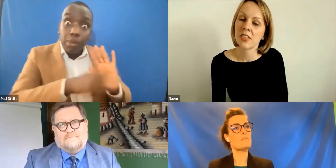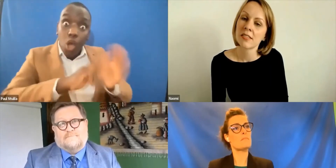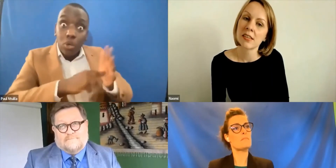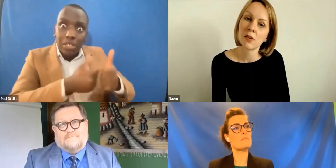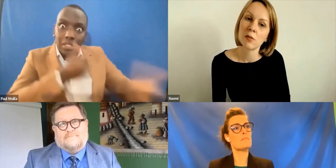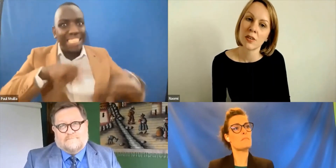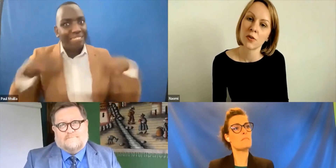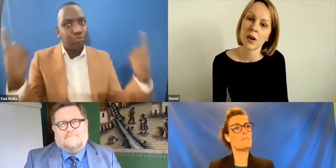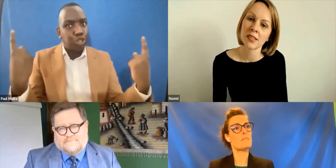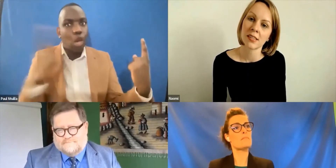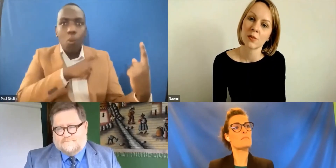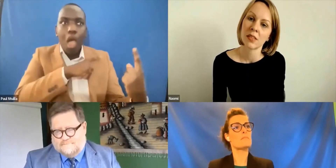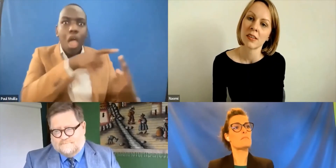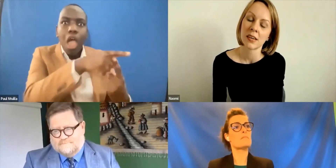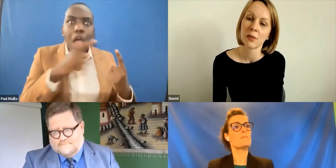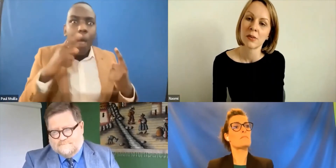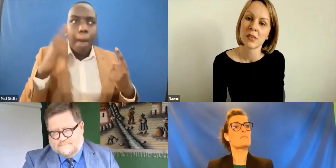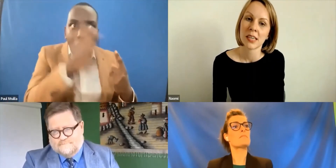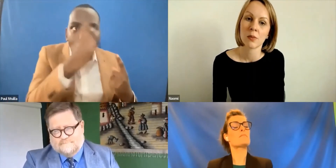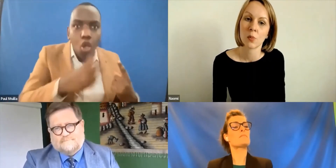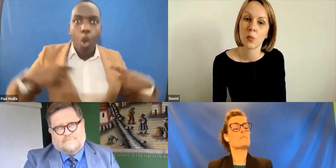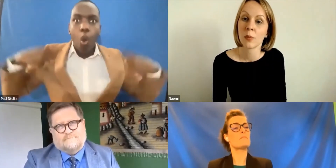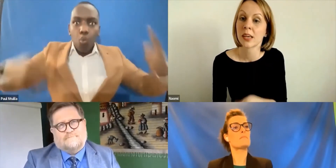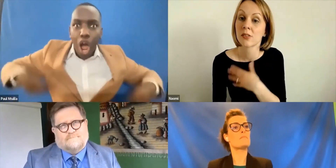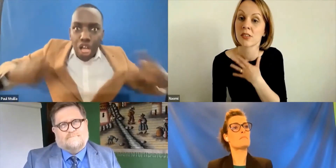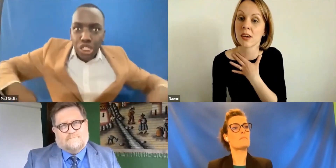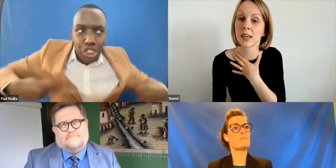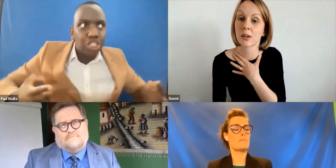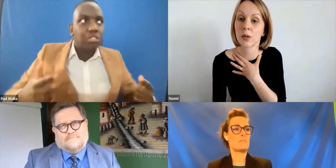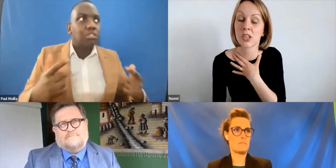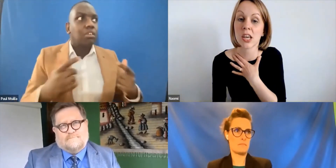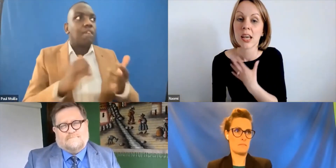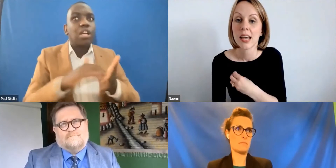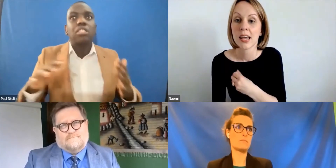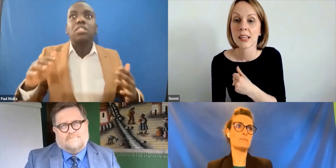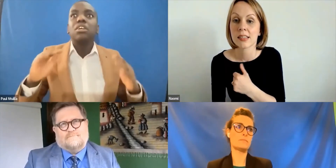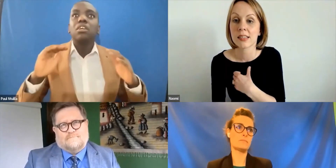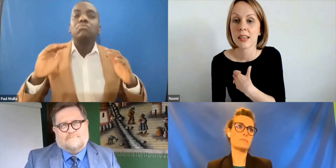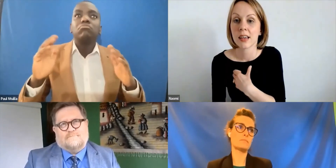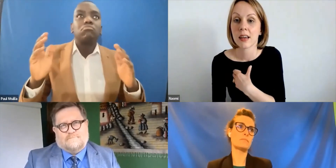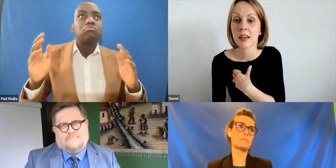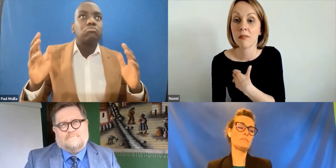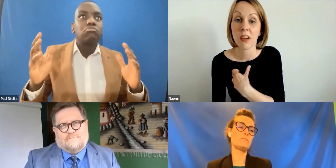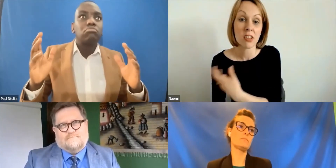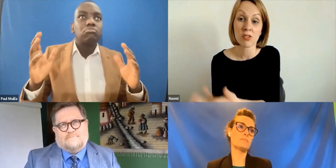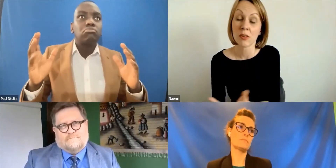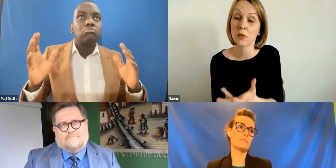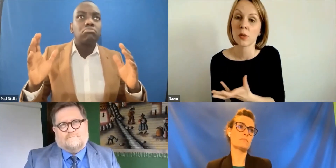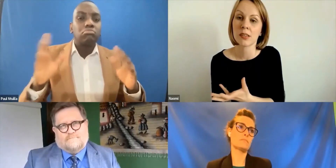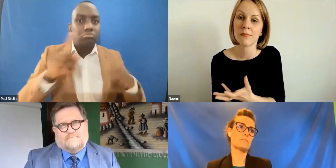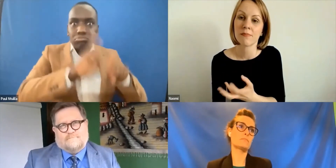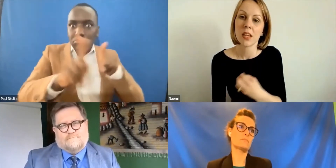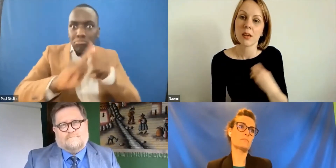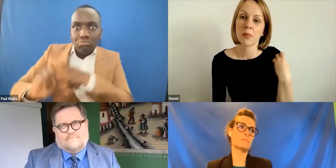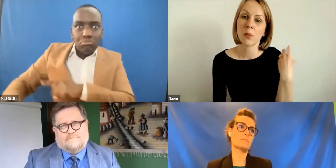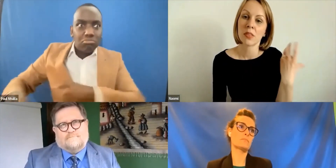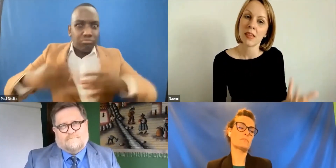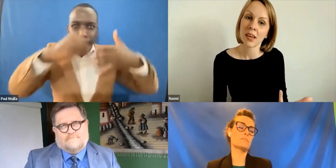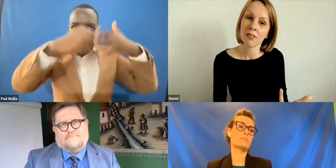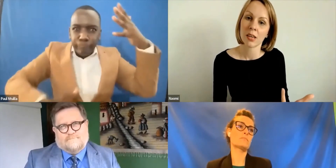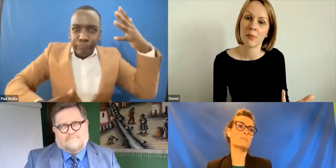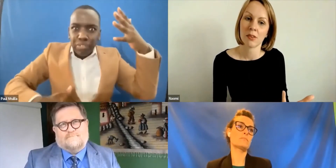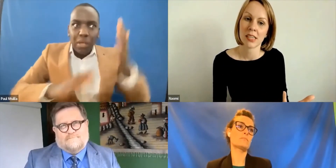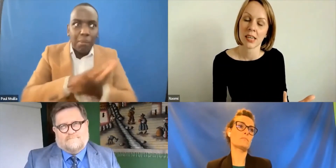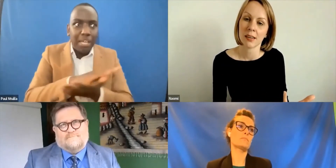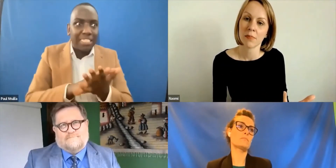I think the difficulty for us is that within the deaf community, where we can use sign language, it's very straightforward. But within the